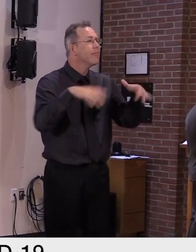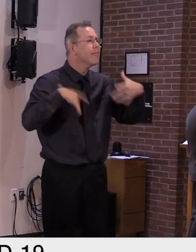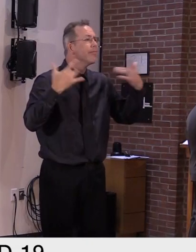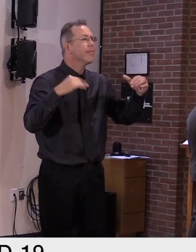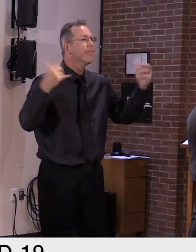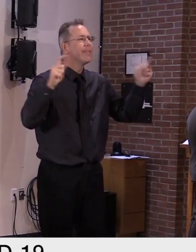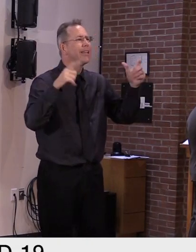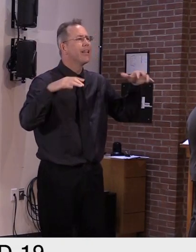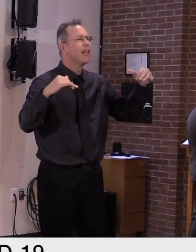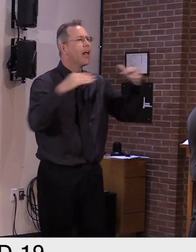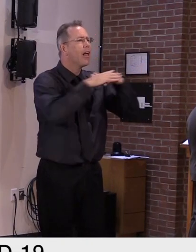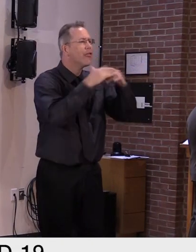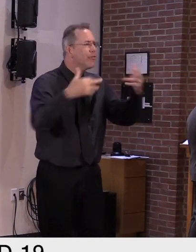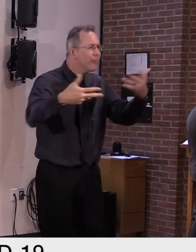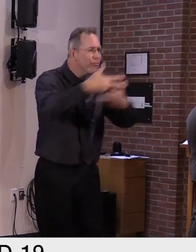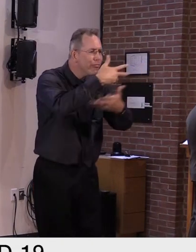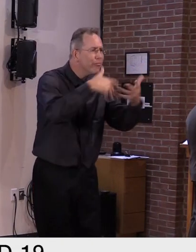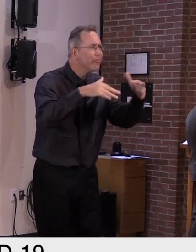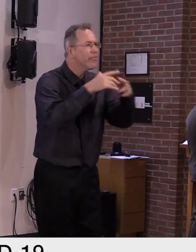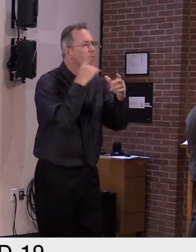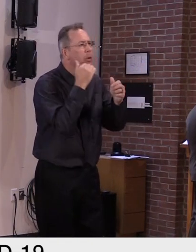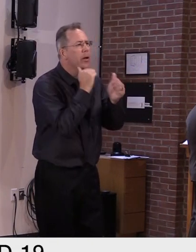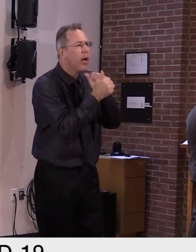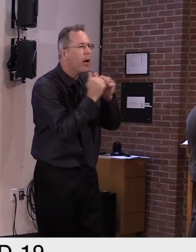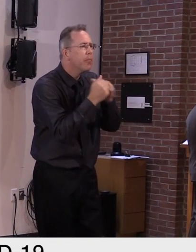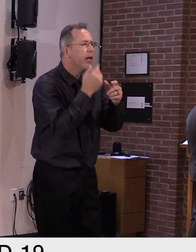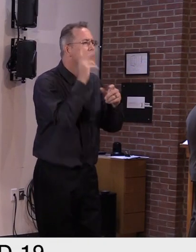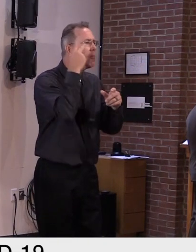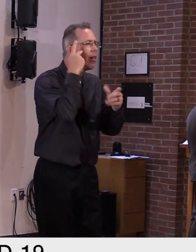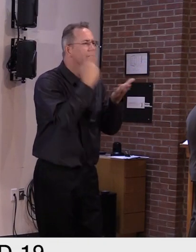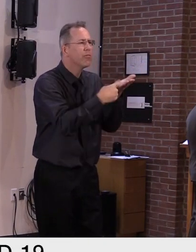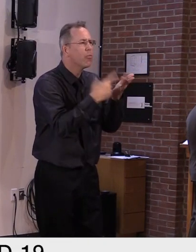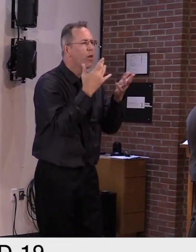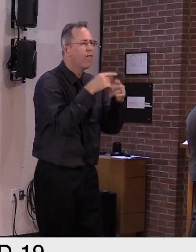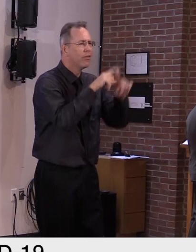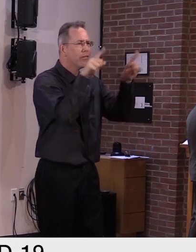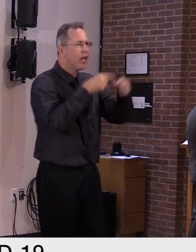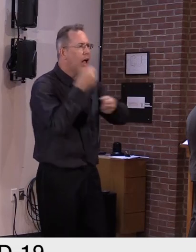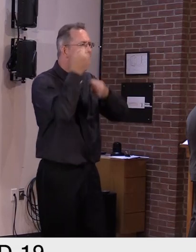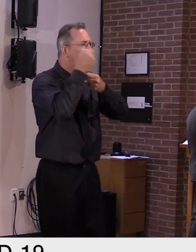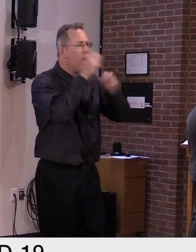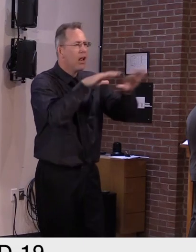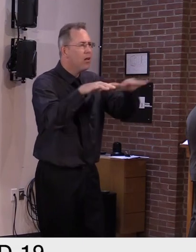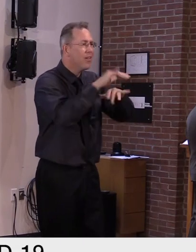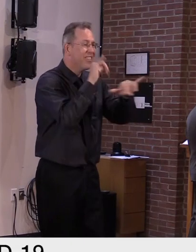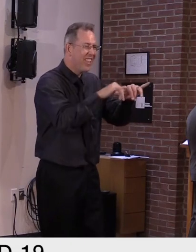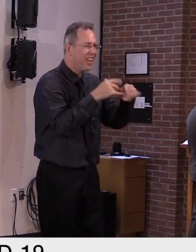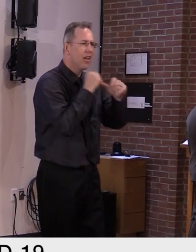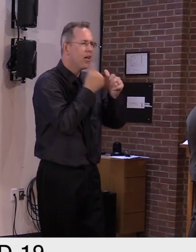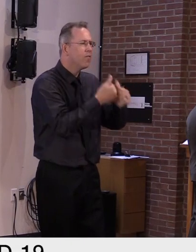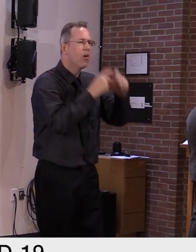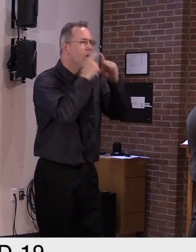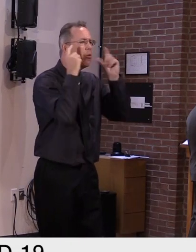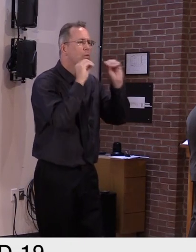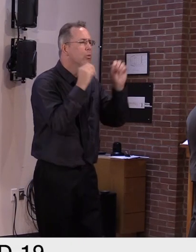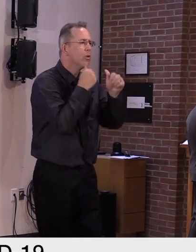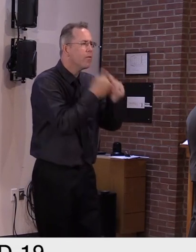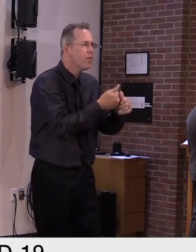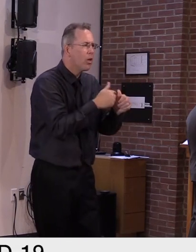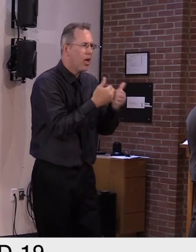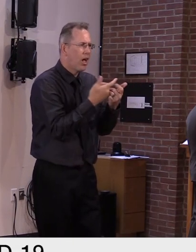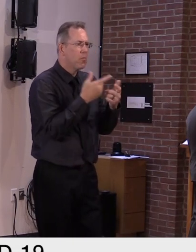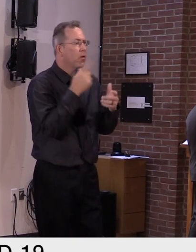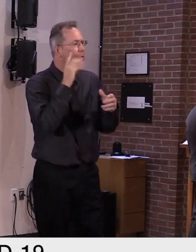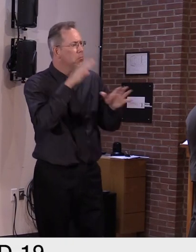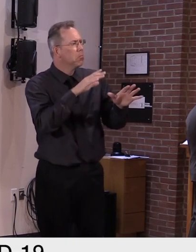a political rally in this case, these things that don't necessarily go through businesses, they're just kind of informal social